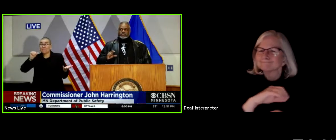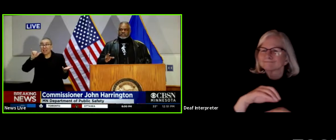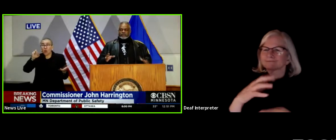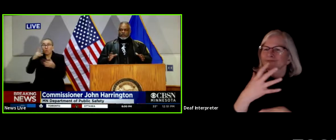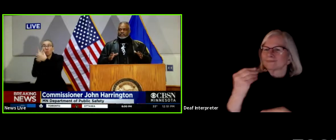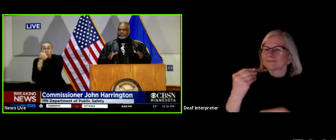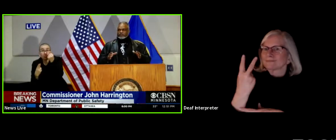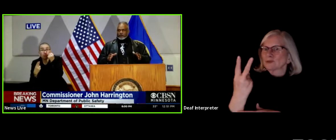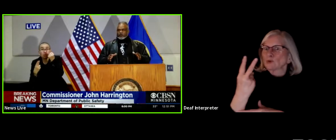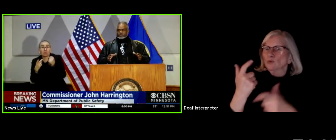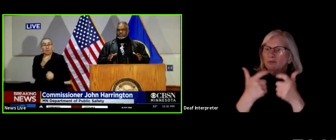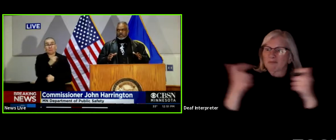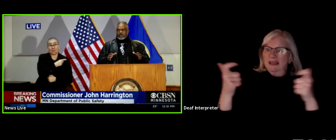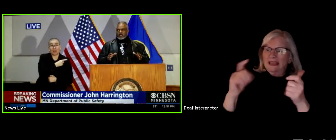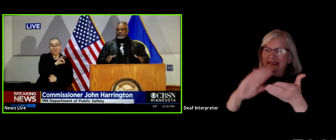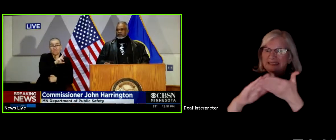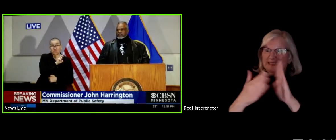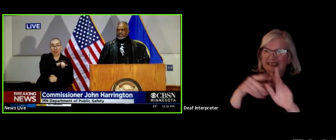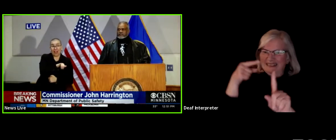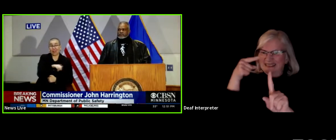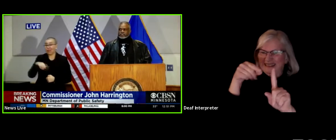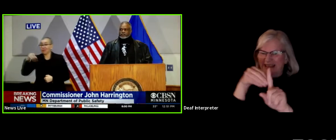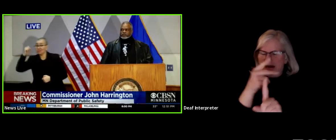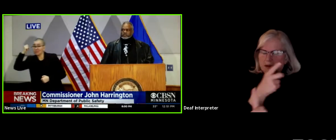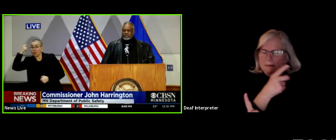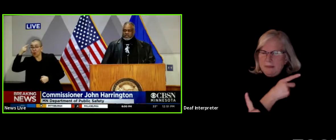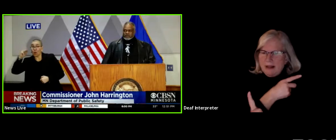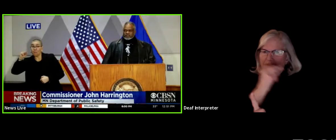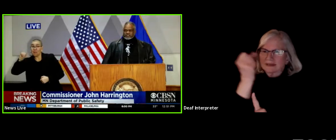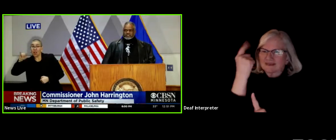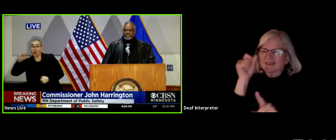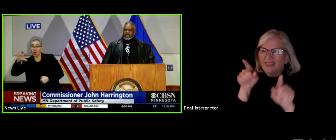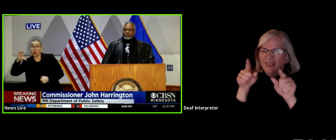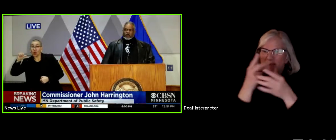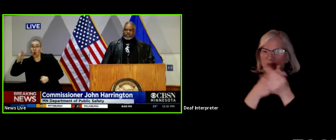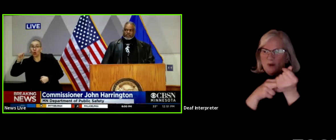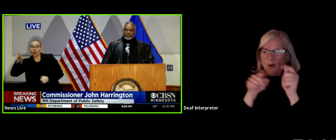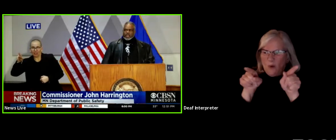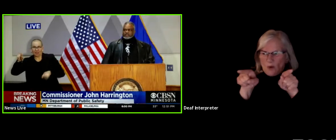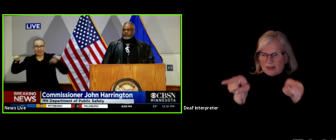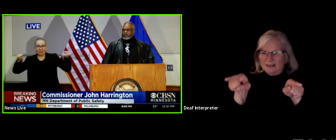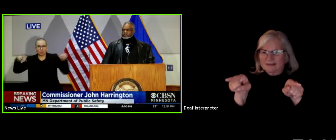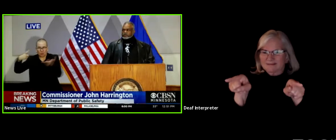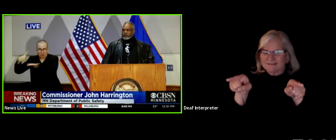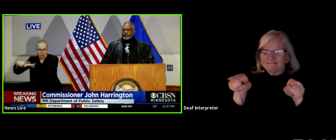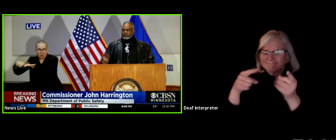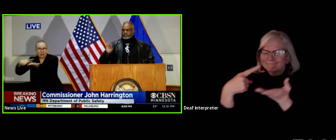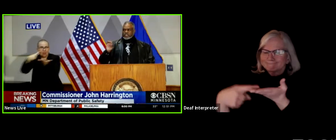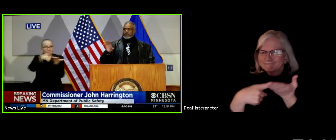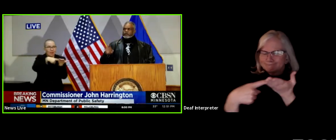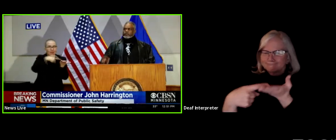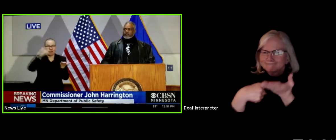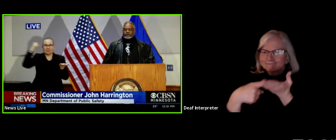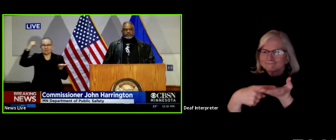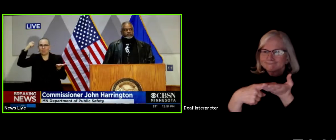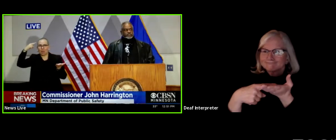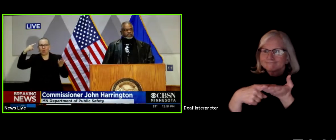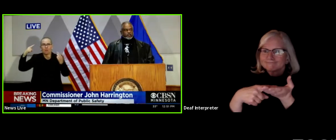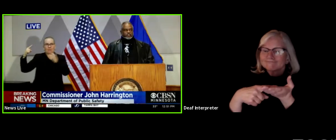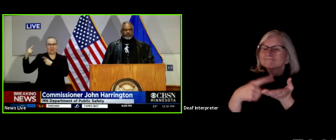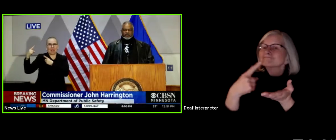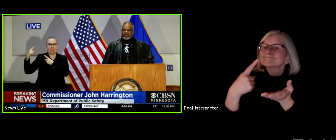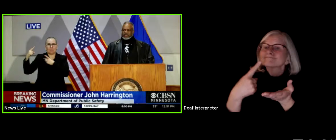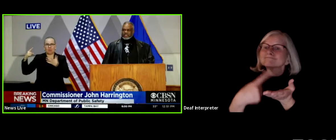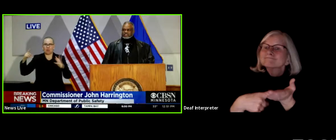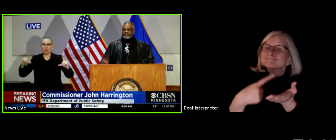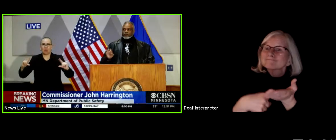And the reason I point to those communities in particular is because the dialogue and the aspirational chatter that keeps getting